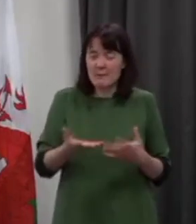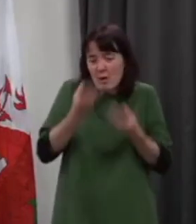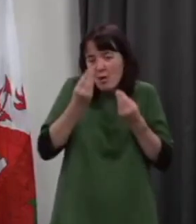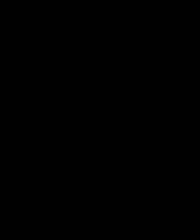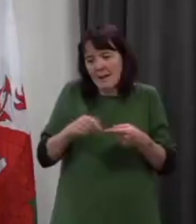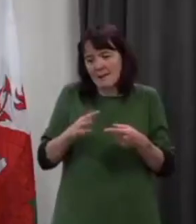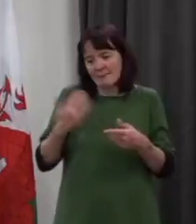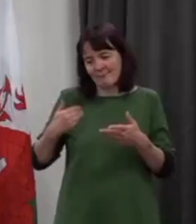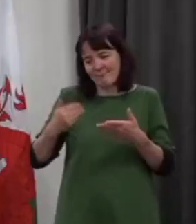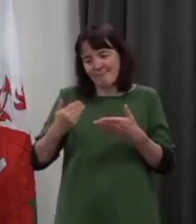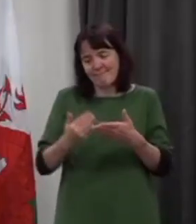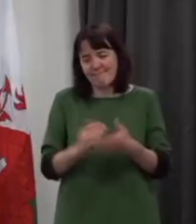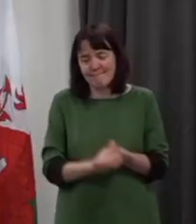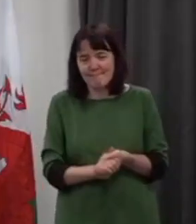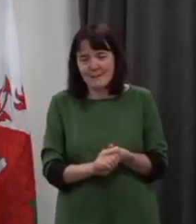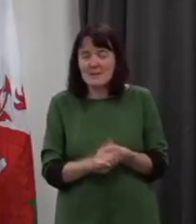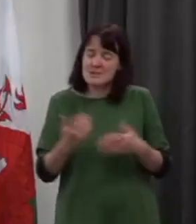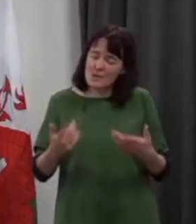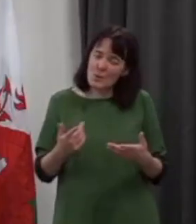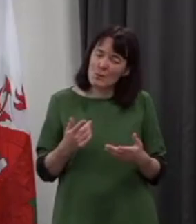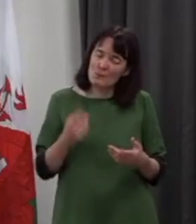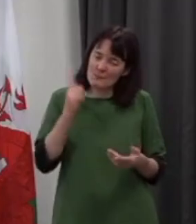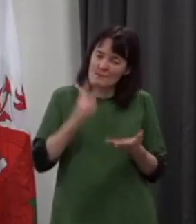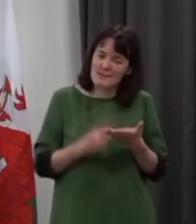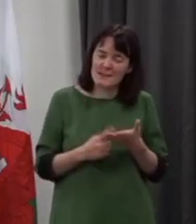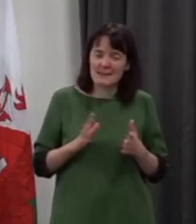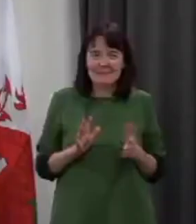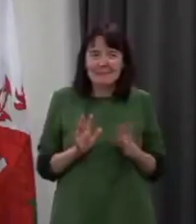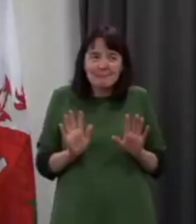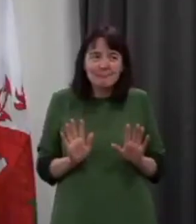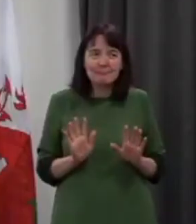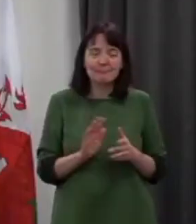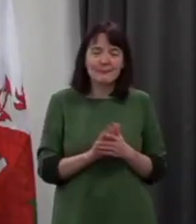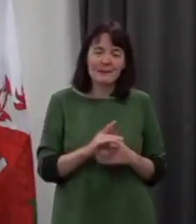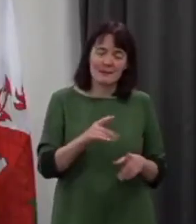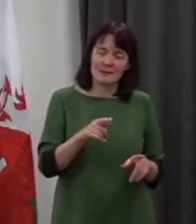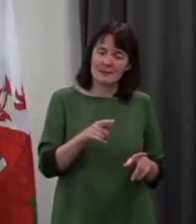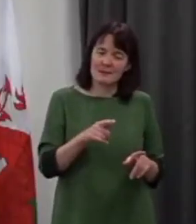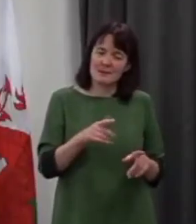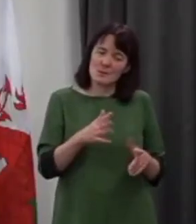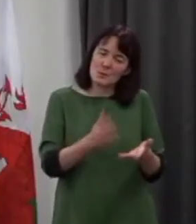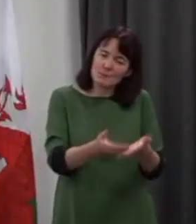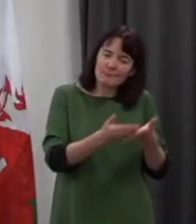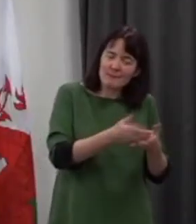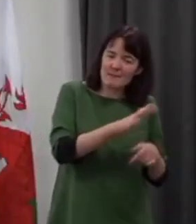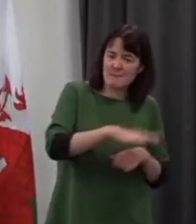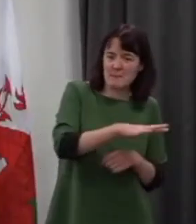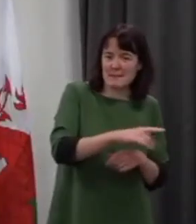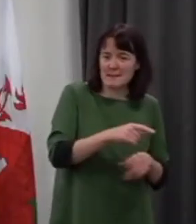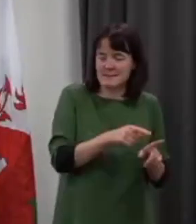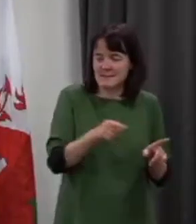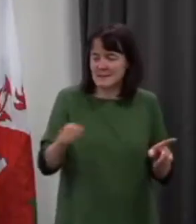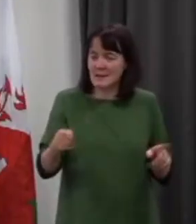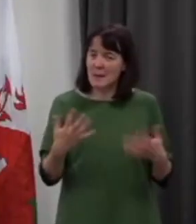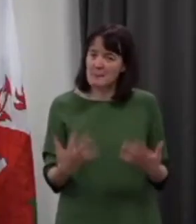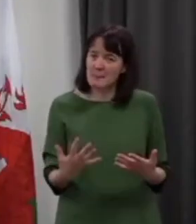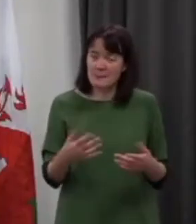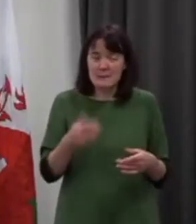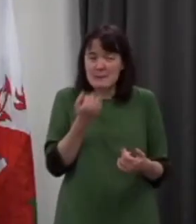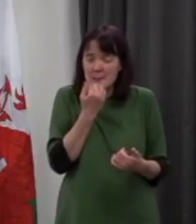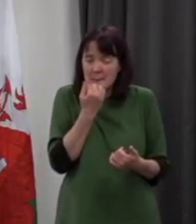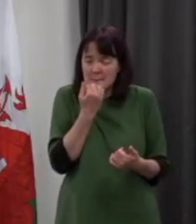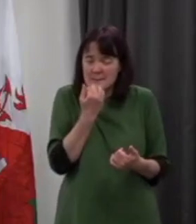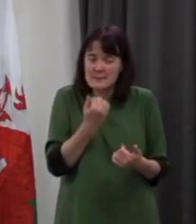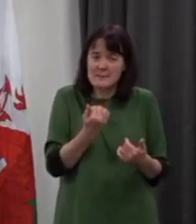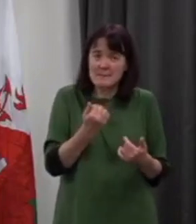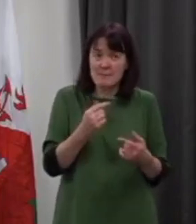So that's a deliberate choice to try to make sure that families themselves aren't identified. They're still relatively small numbers within